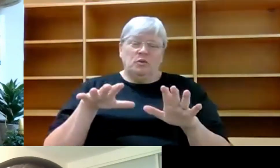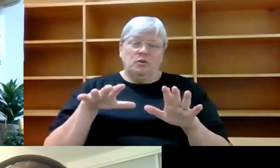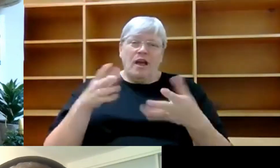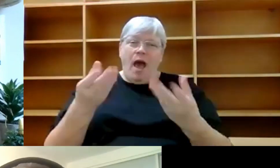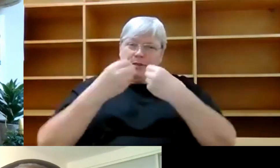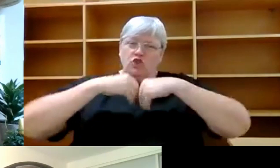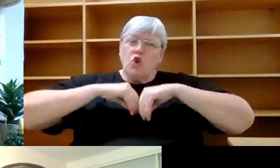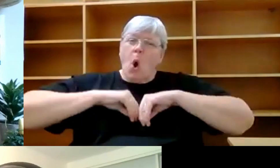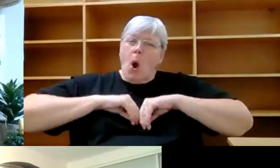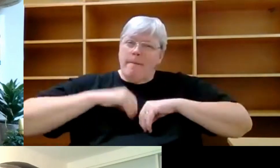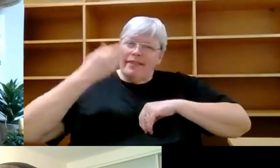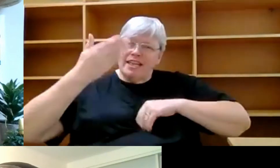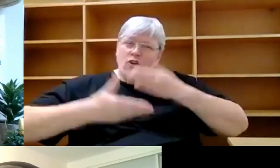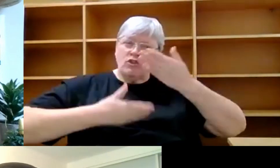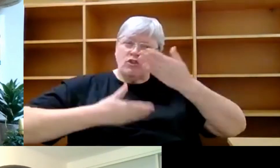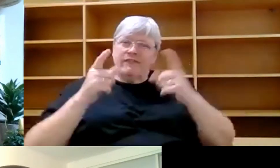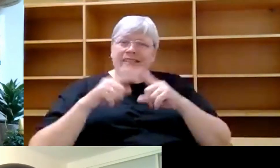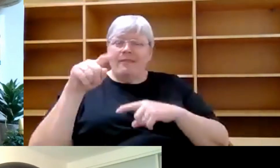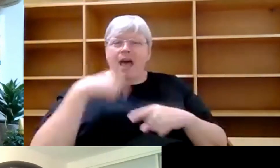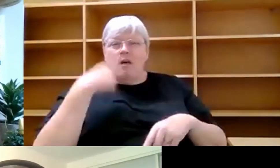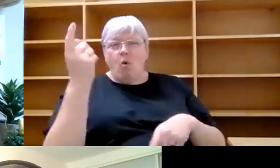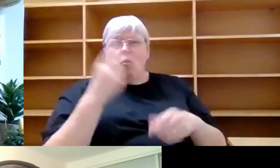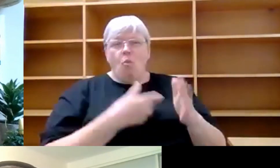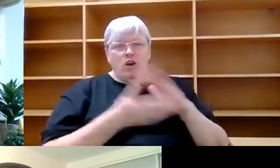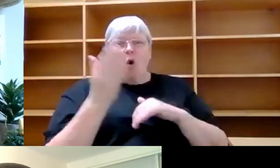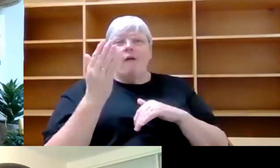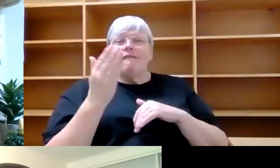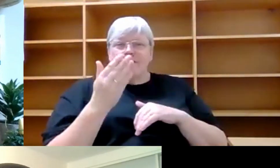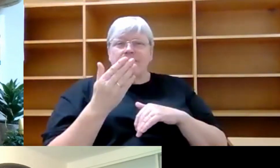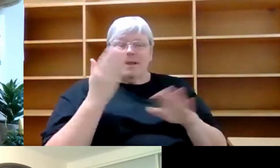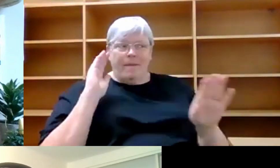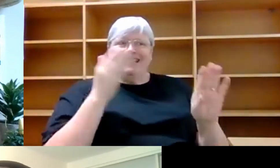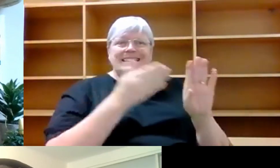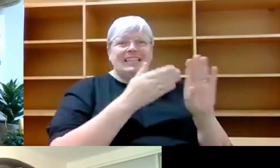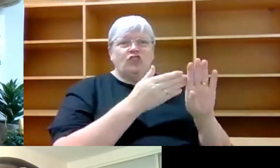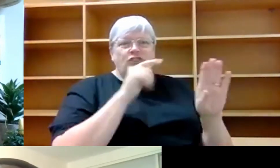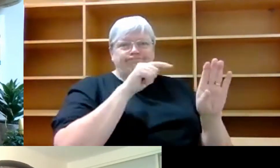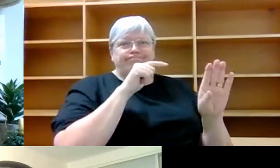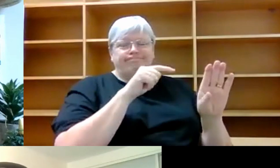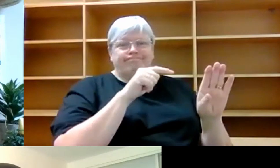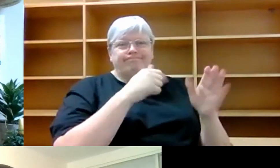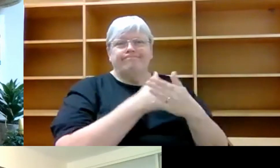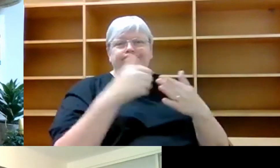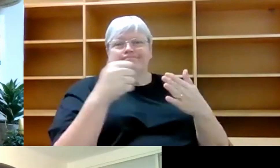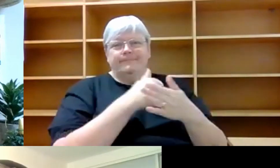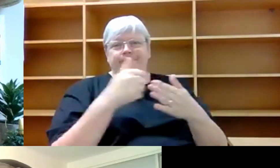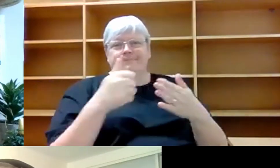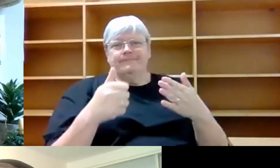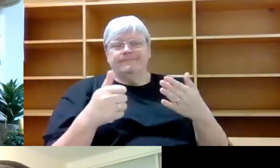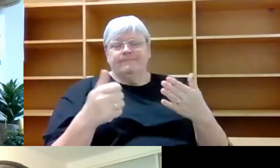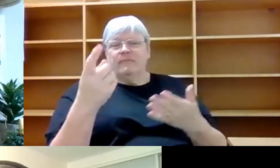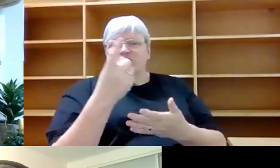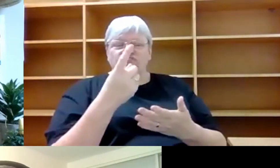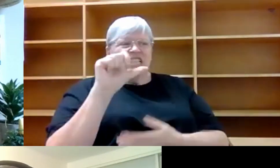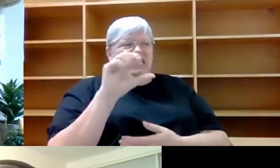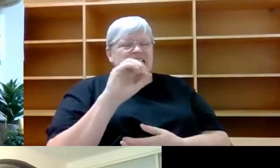absorb the narrative in that way. And that's what it's intended for. And so that's why usually I'm writing 60, 70,000 word novels,